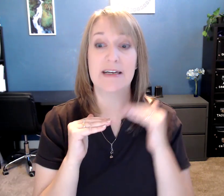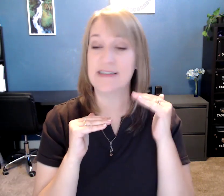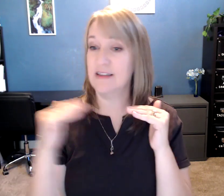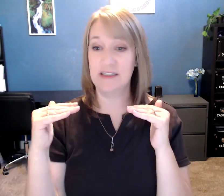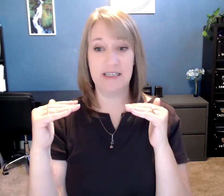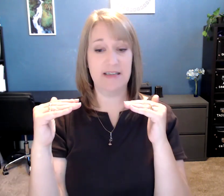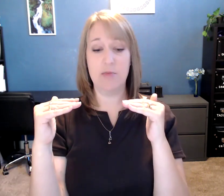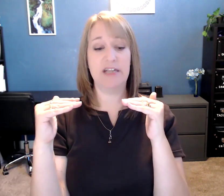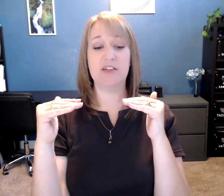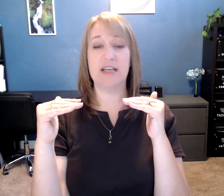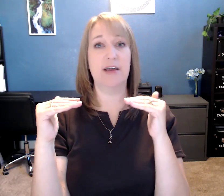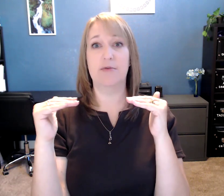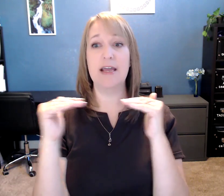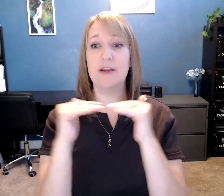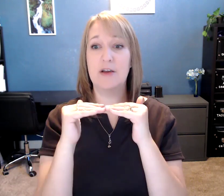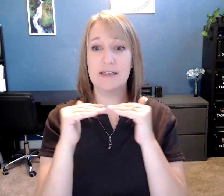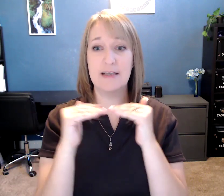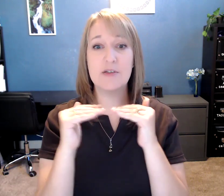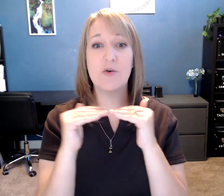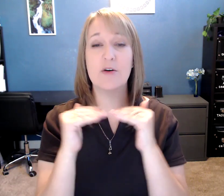because it's the same on each side, right? You got the same score, so